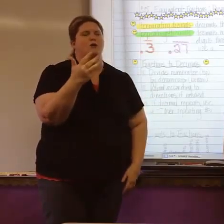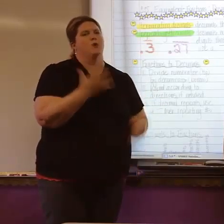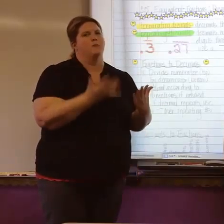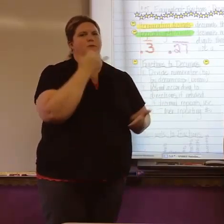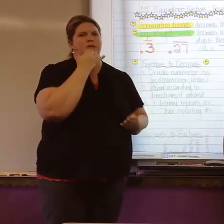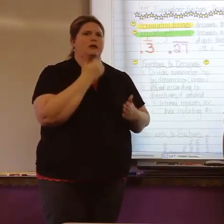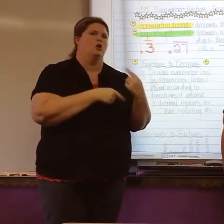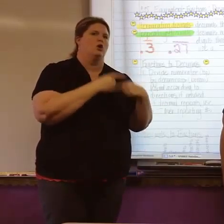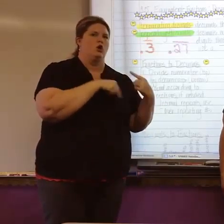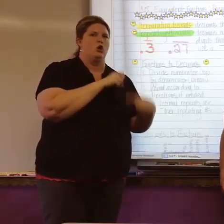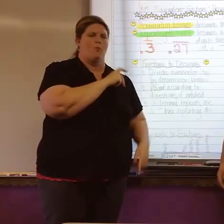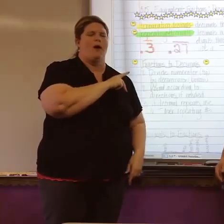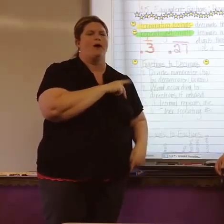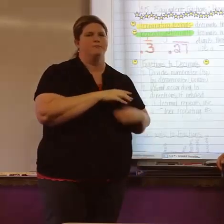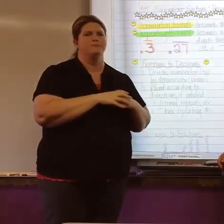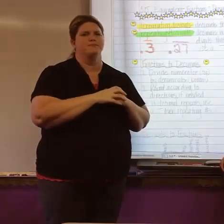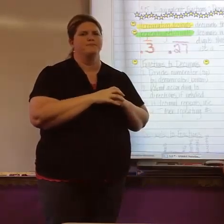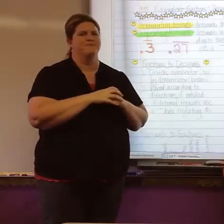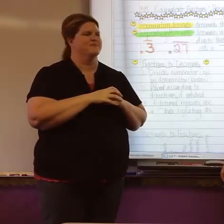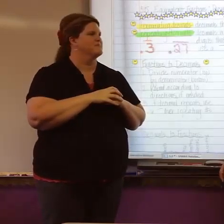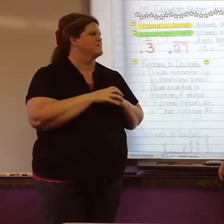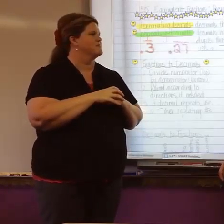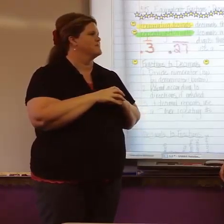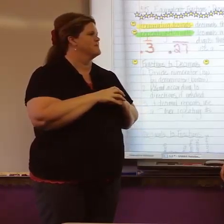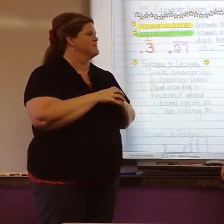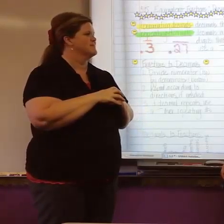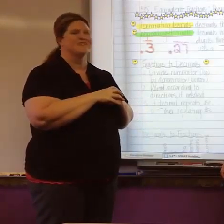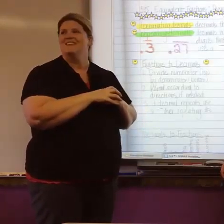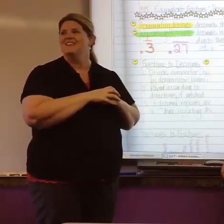back. All right.